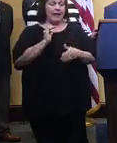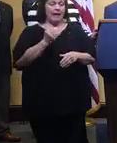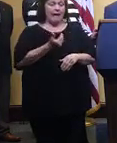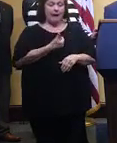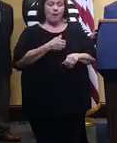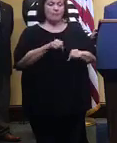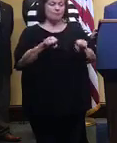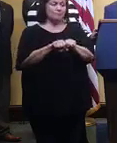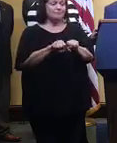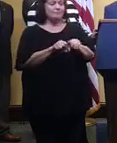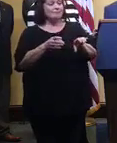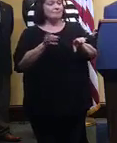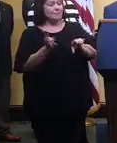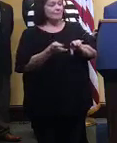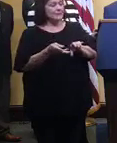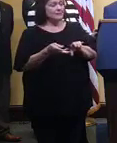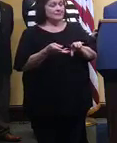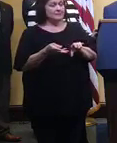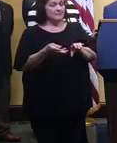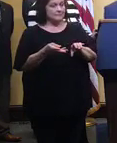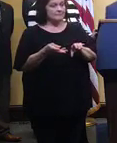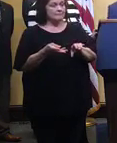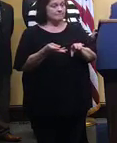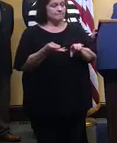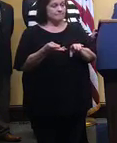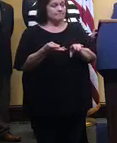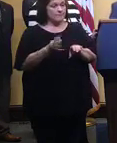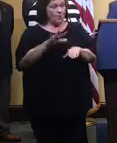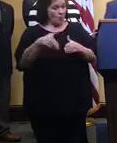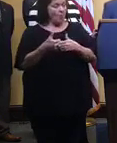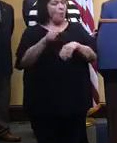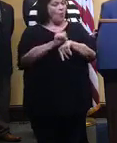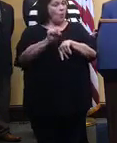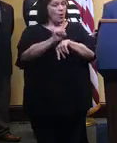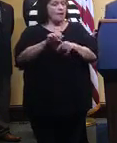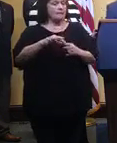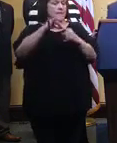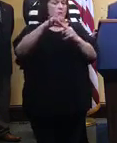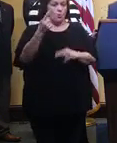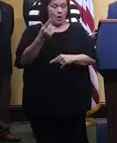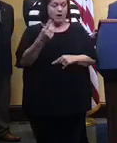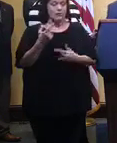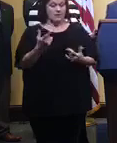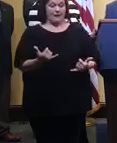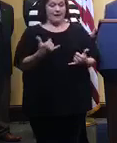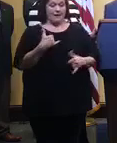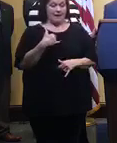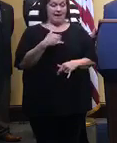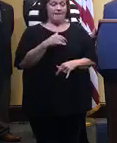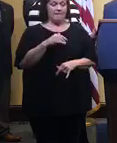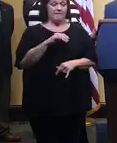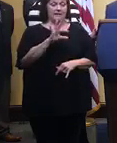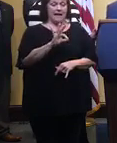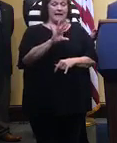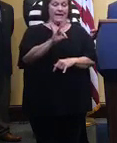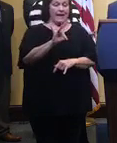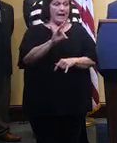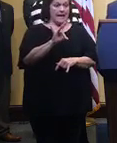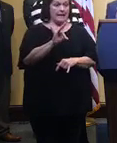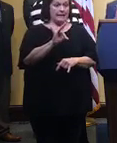are virtually all available except for one. So we have 98 of our 99 drainage pumps that